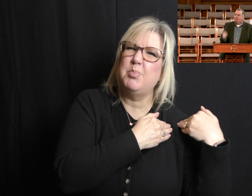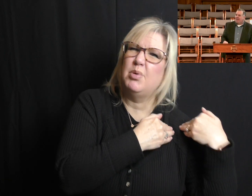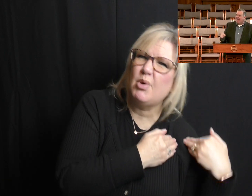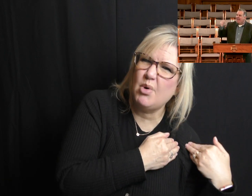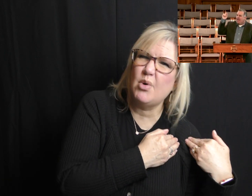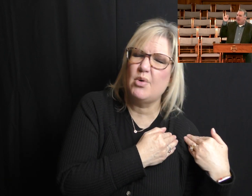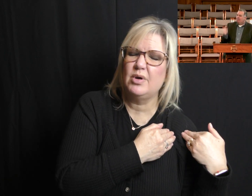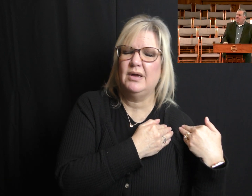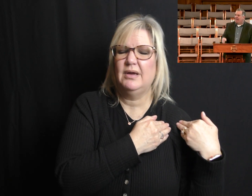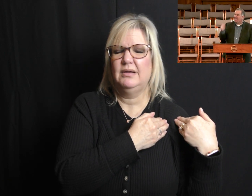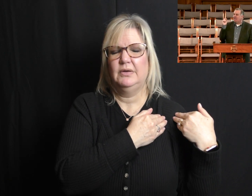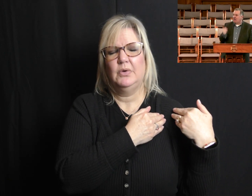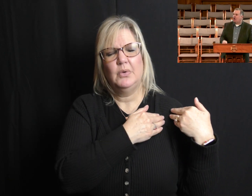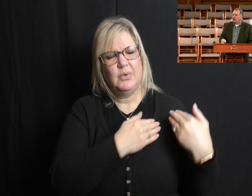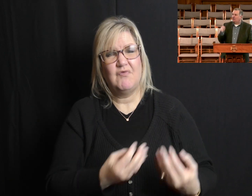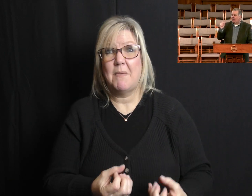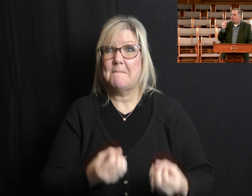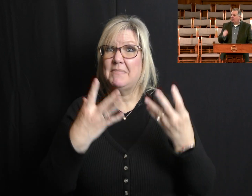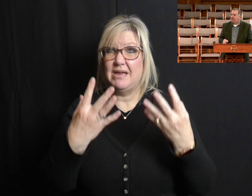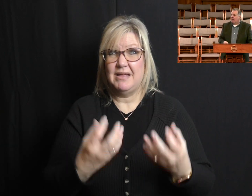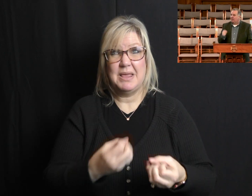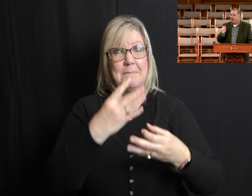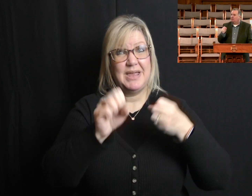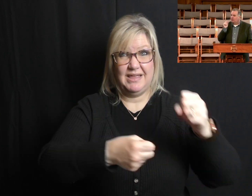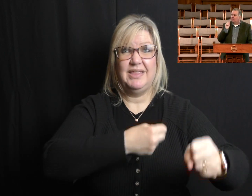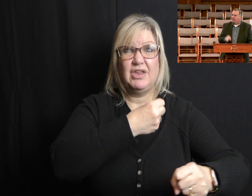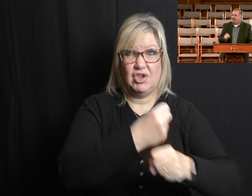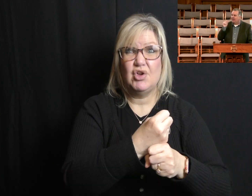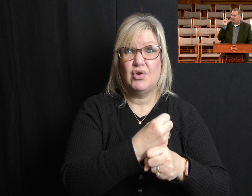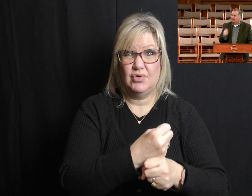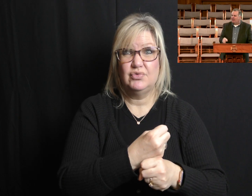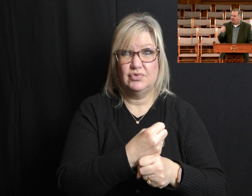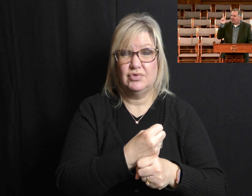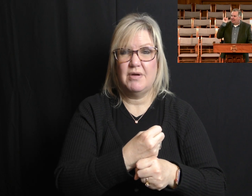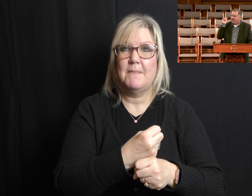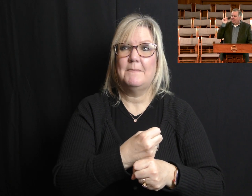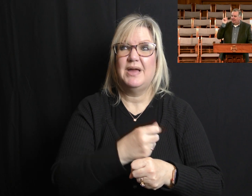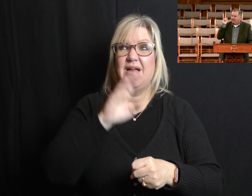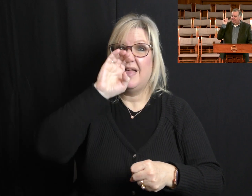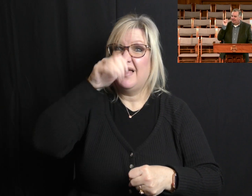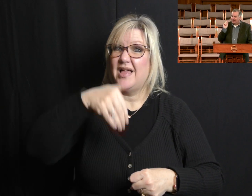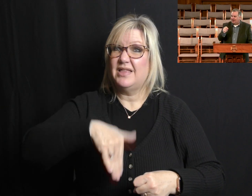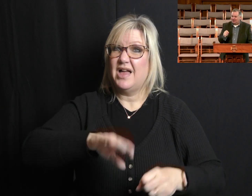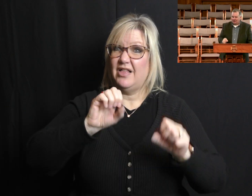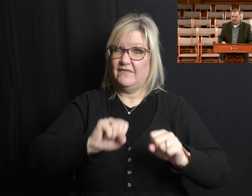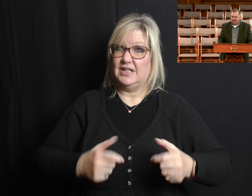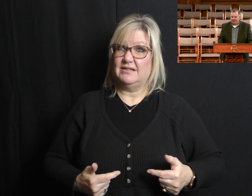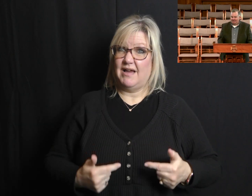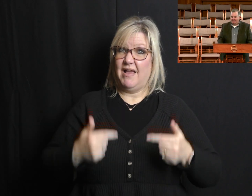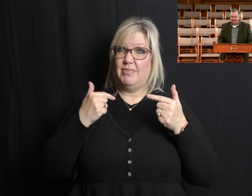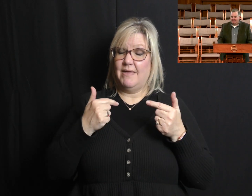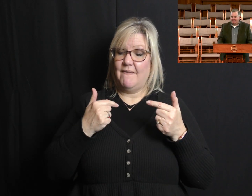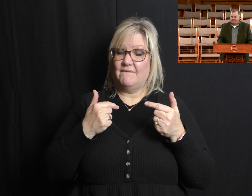be many, many years that it would live, up to as many as 50 years.